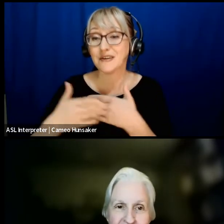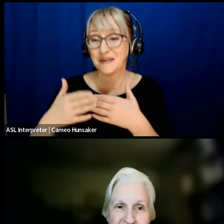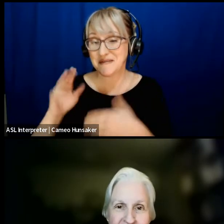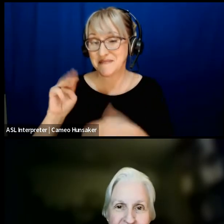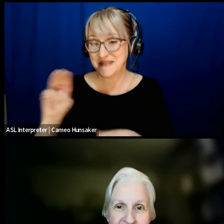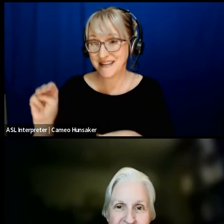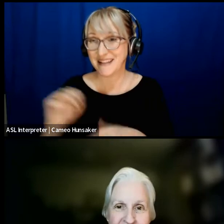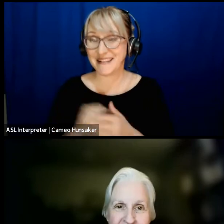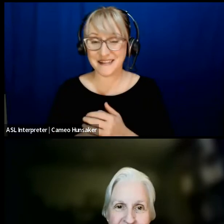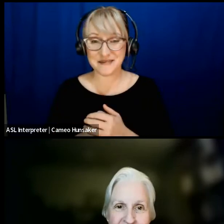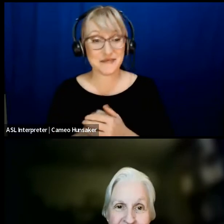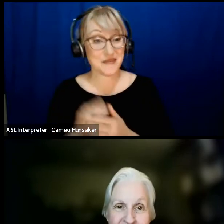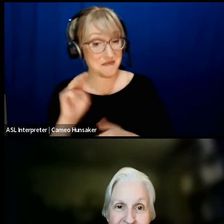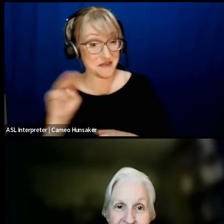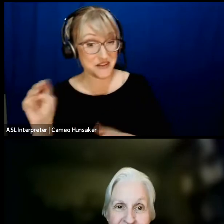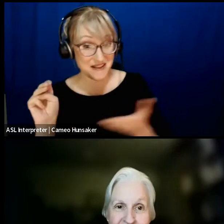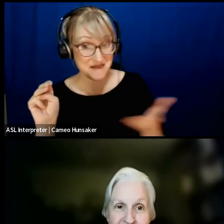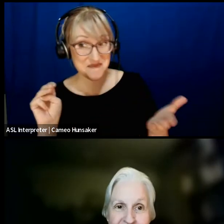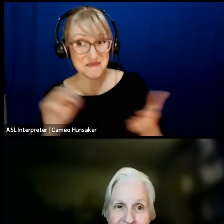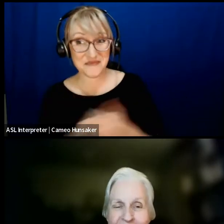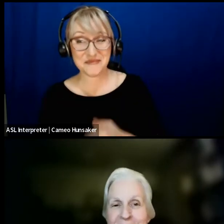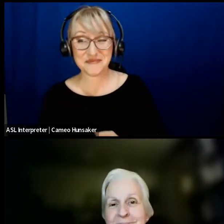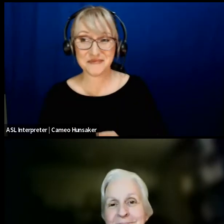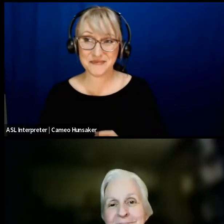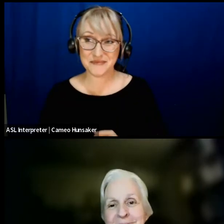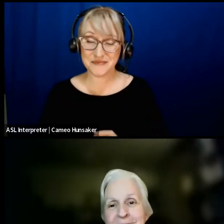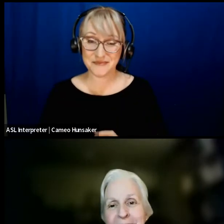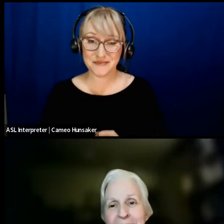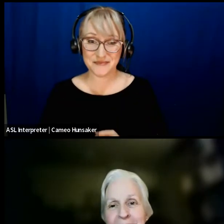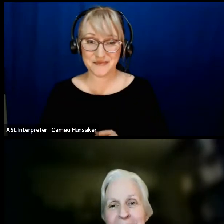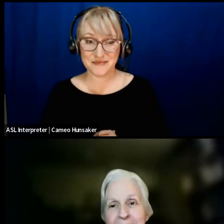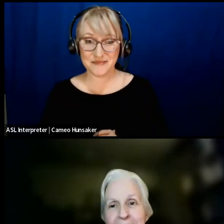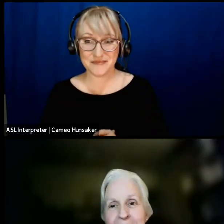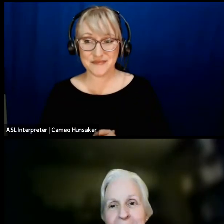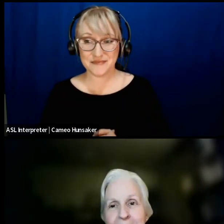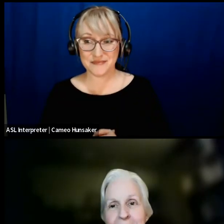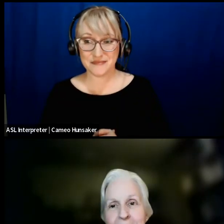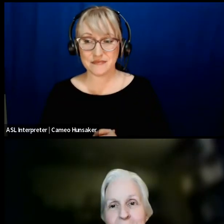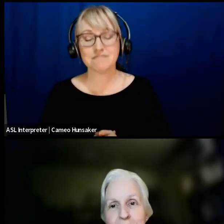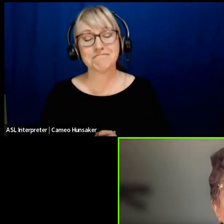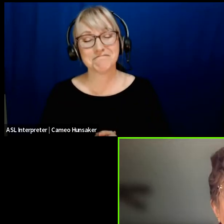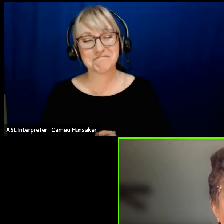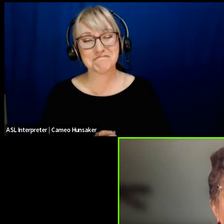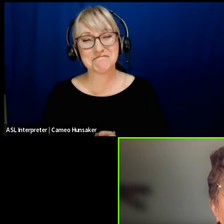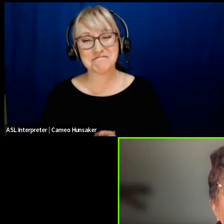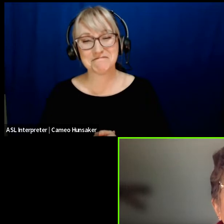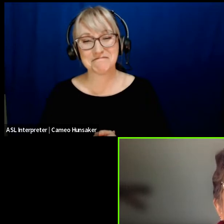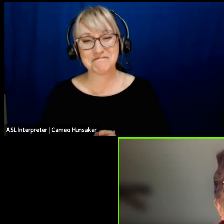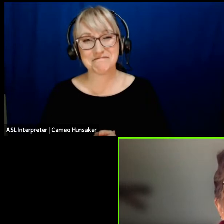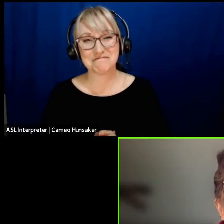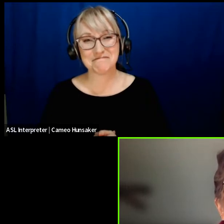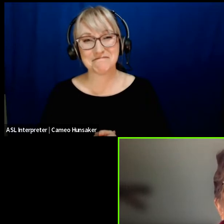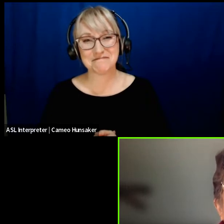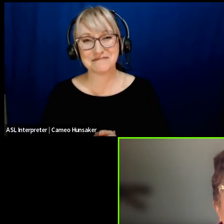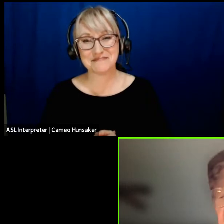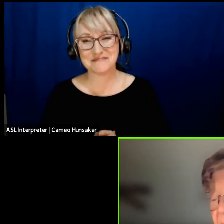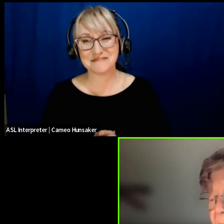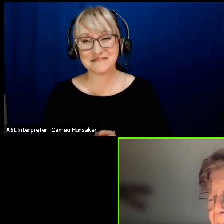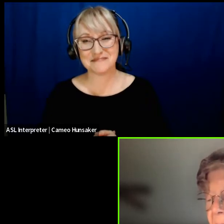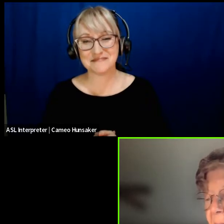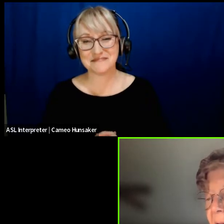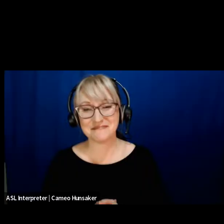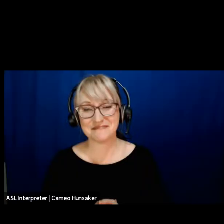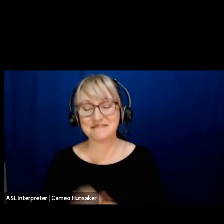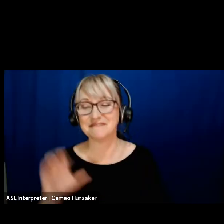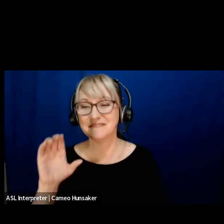great. I'll let you take it away. First of all, I wanted to say that people at